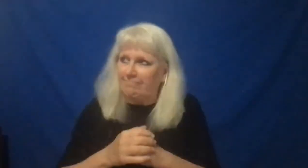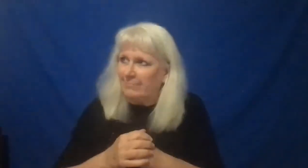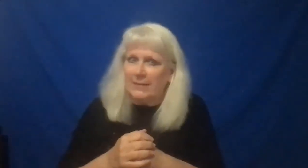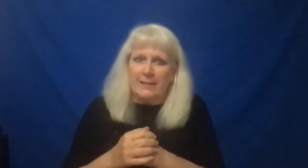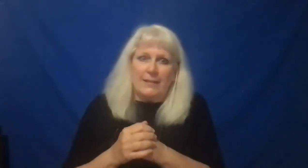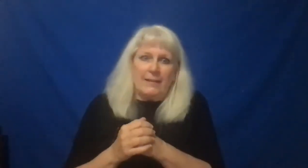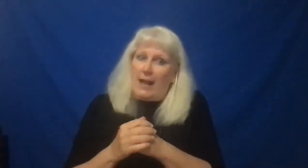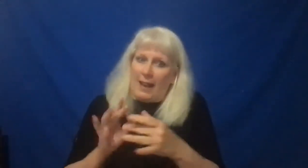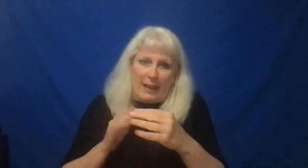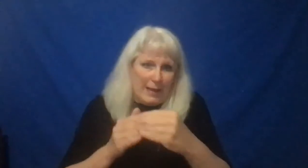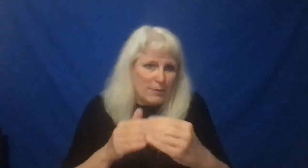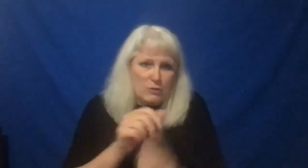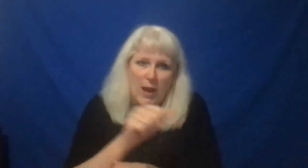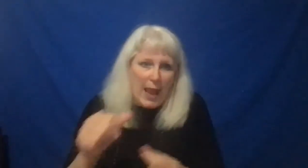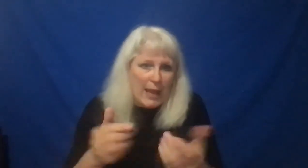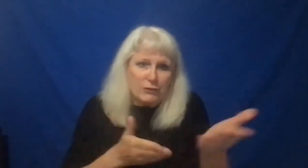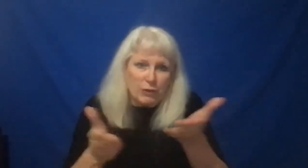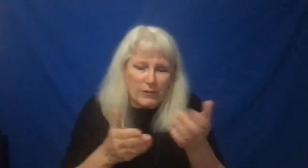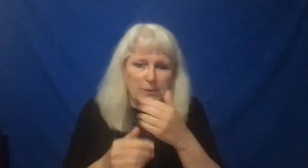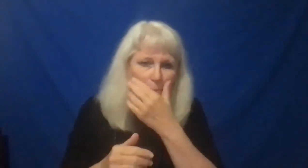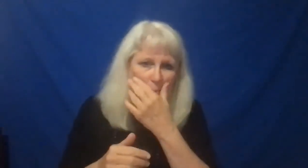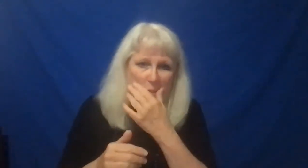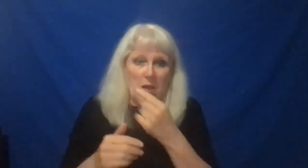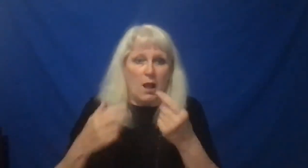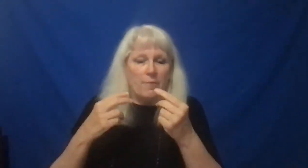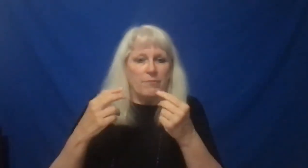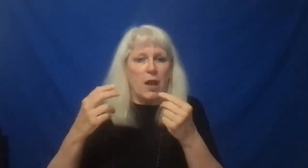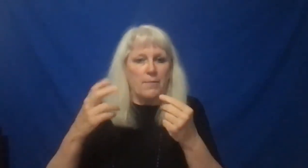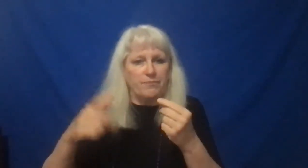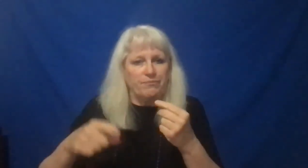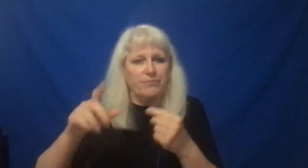I had it when the convent asked, what would you like to do if you